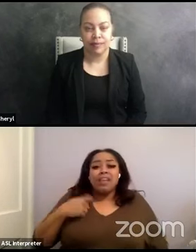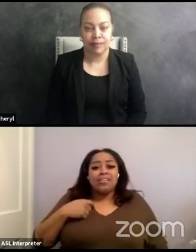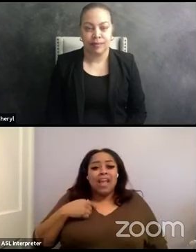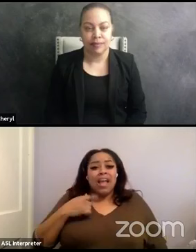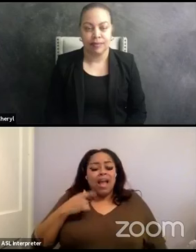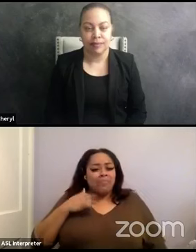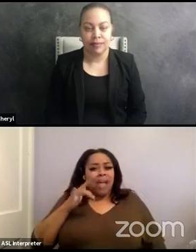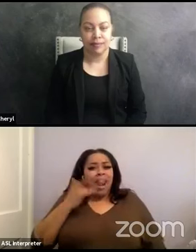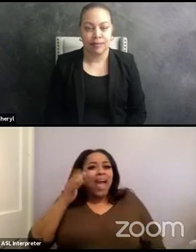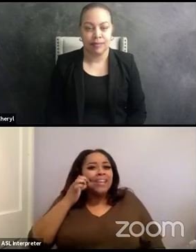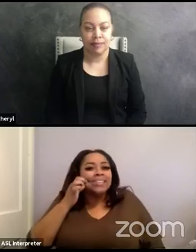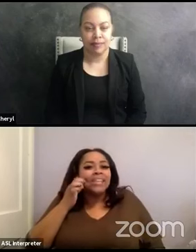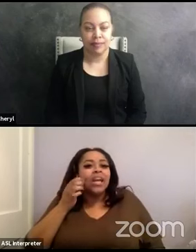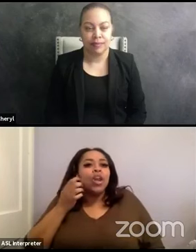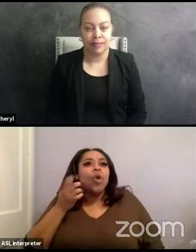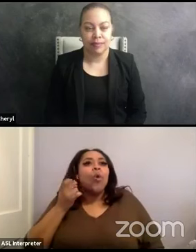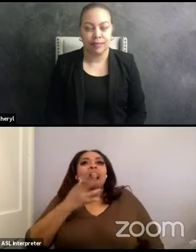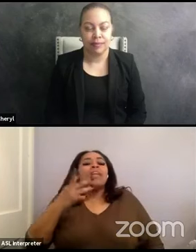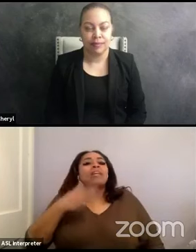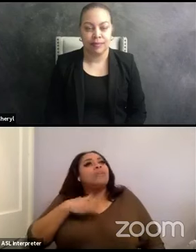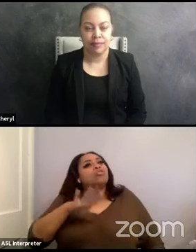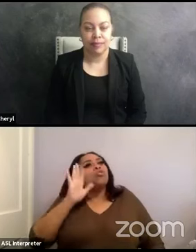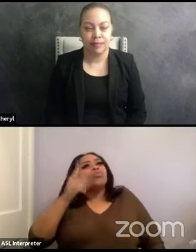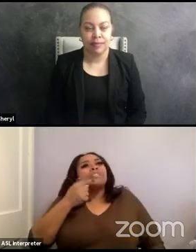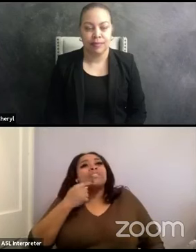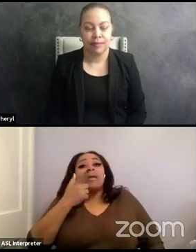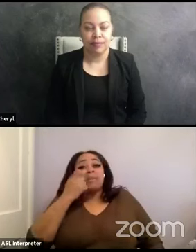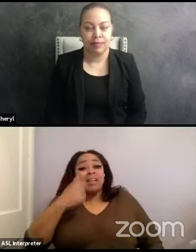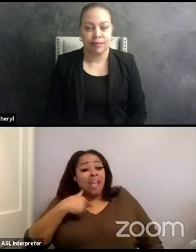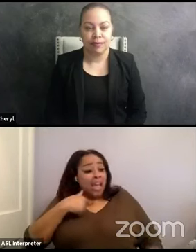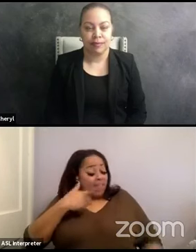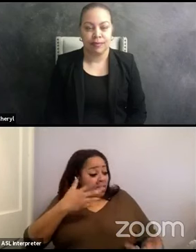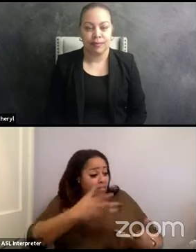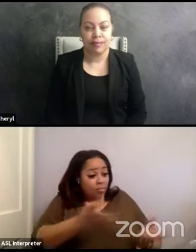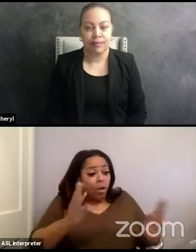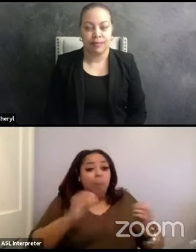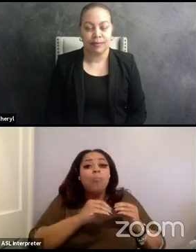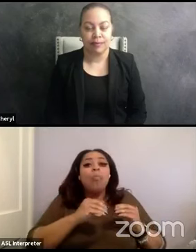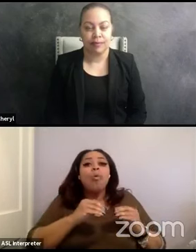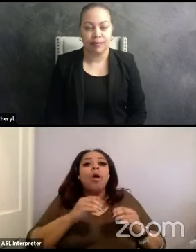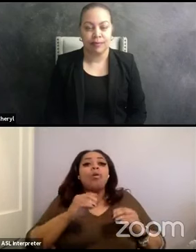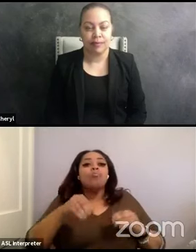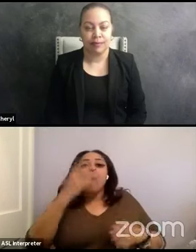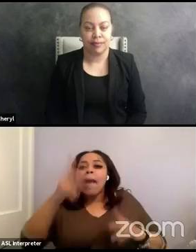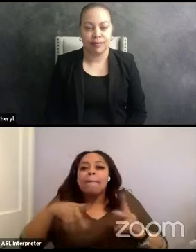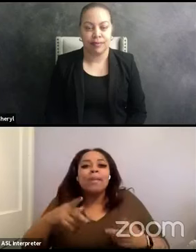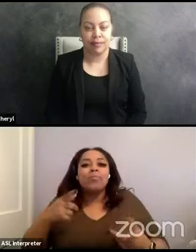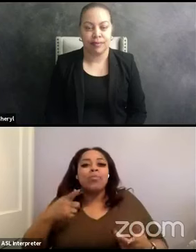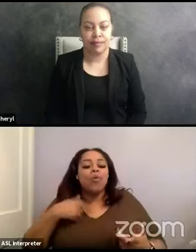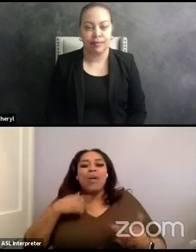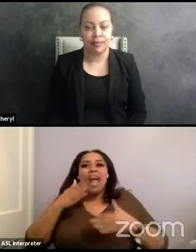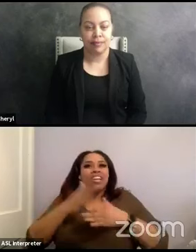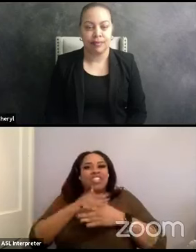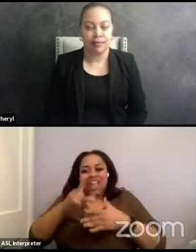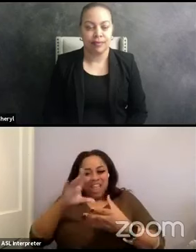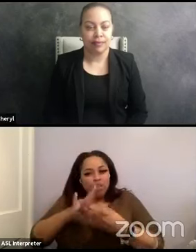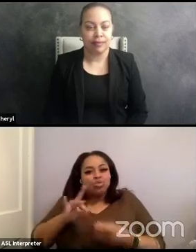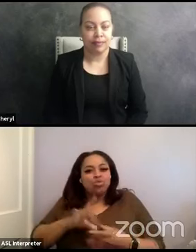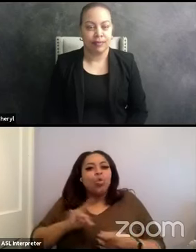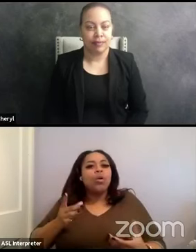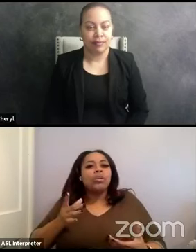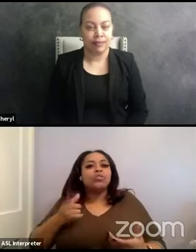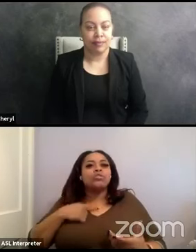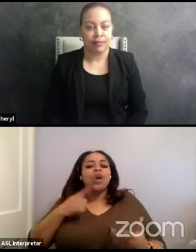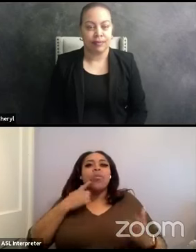saying? Like the things that my child will say because I have them around more white people, and we're not sharing these stories. So I just wanted to